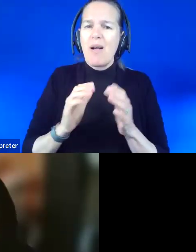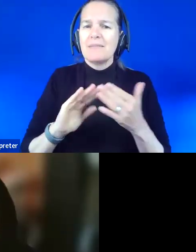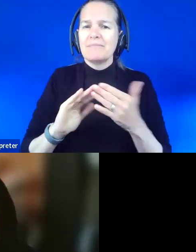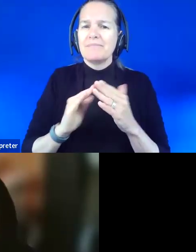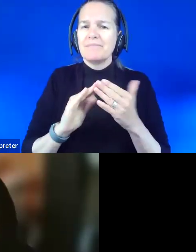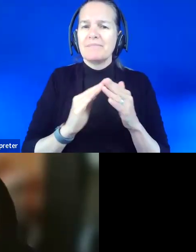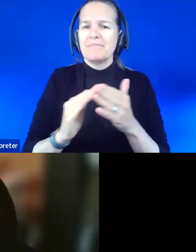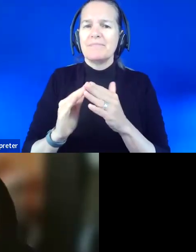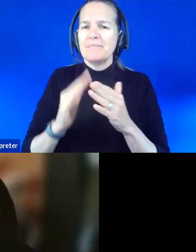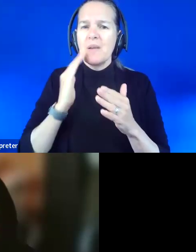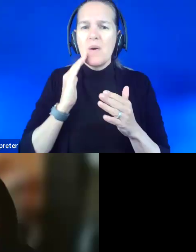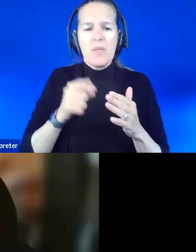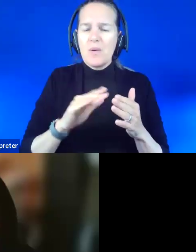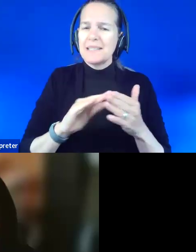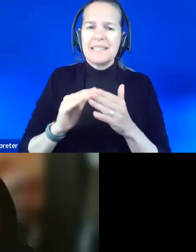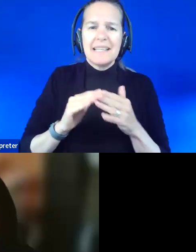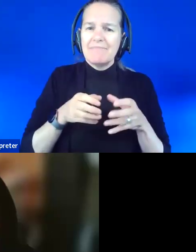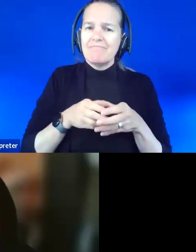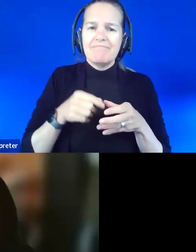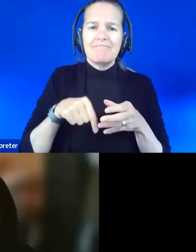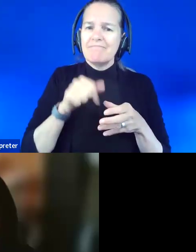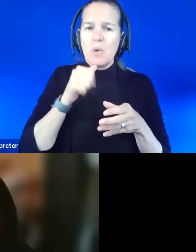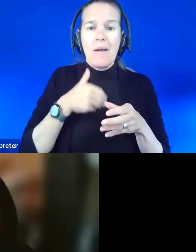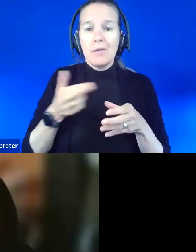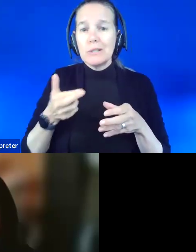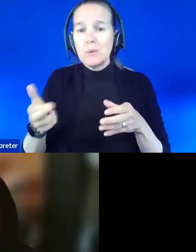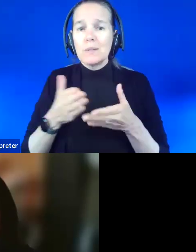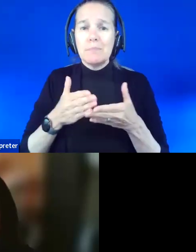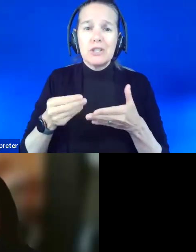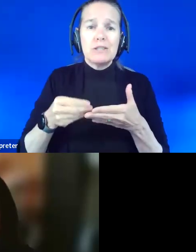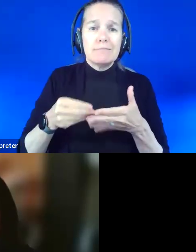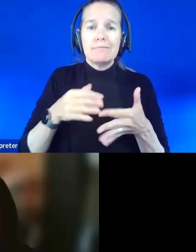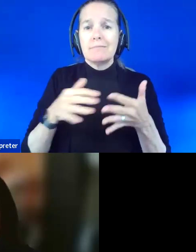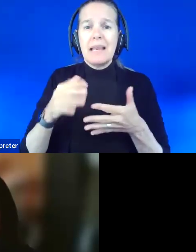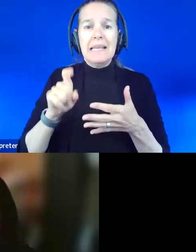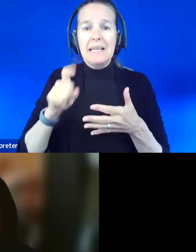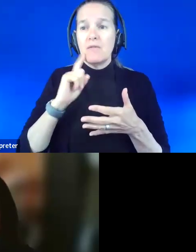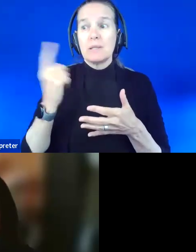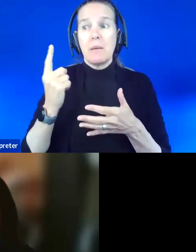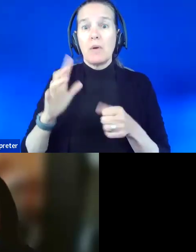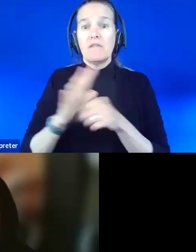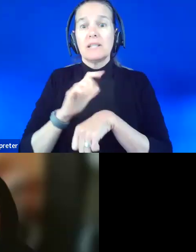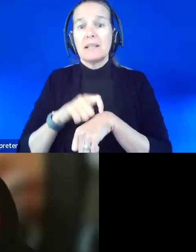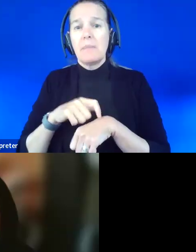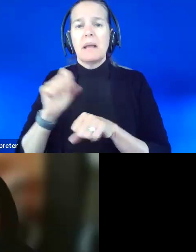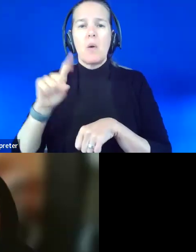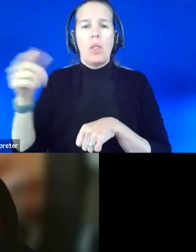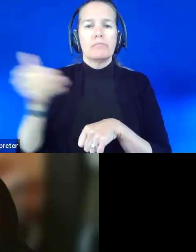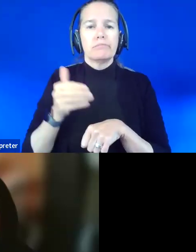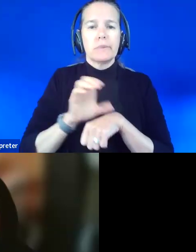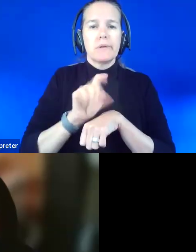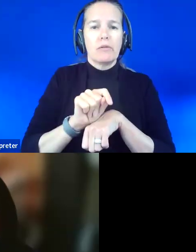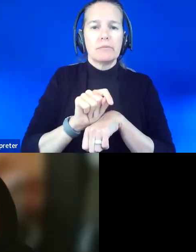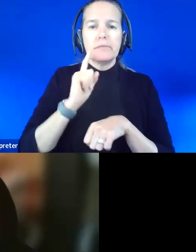where oftentimes they don't have the resources or the budget or even need for someone full time, but need to bring in consultants for specific